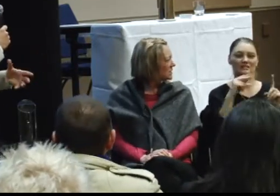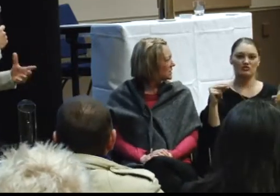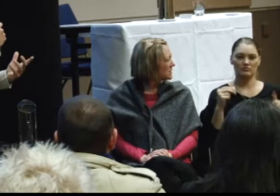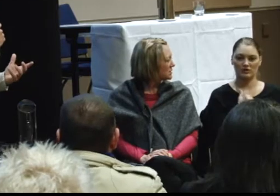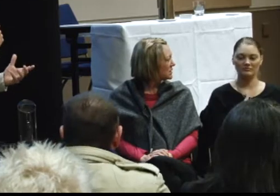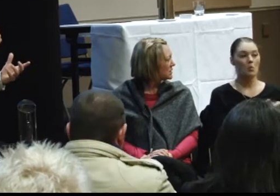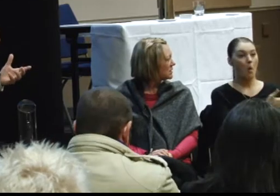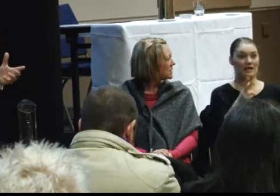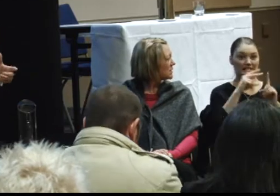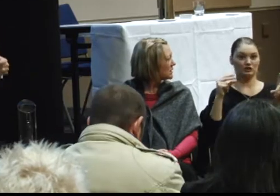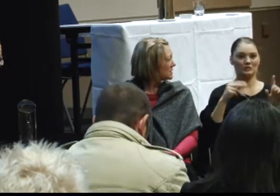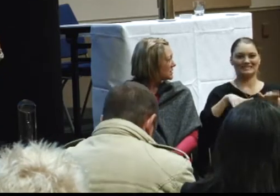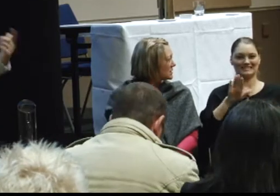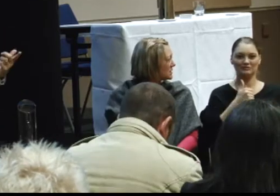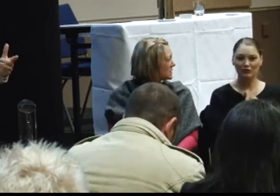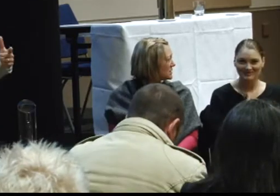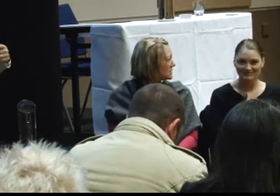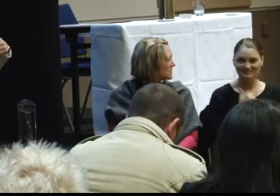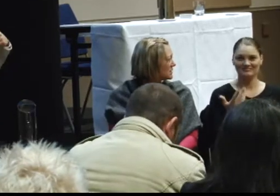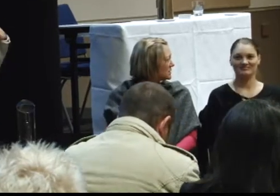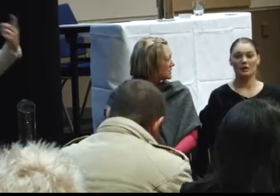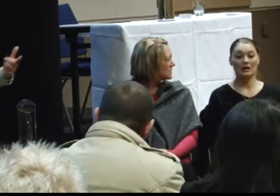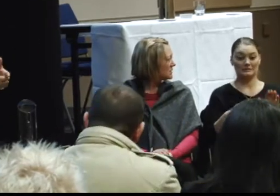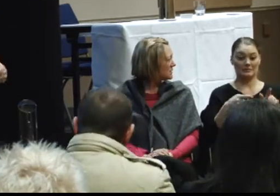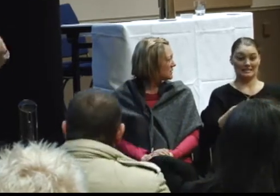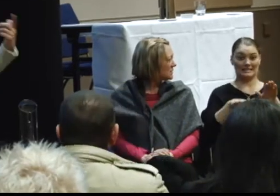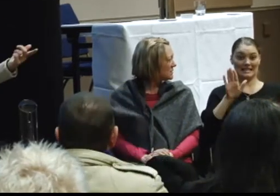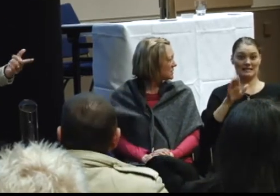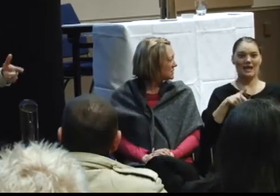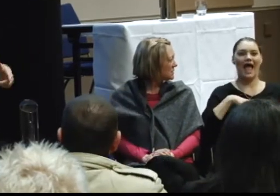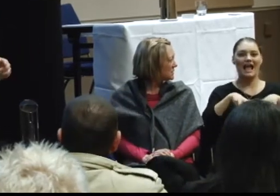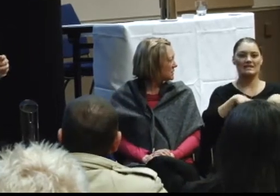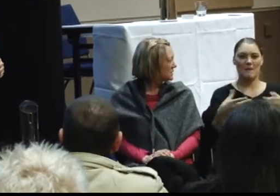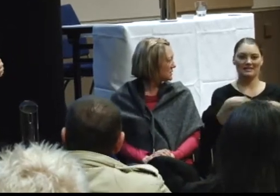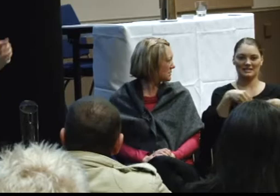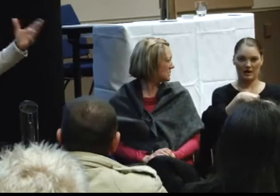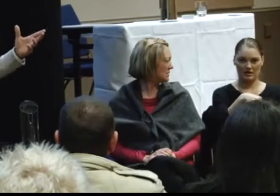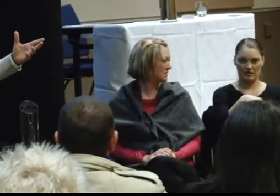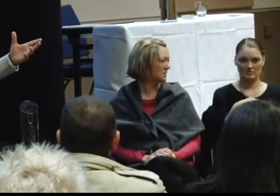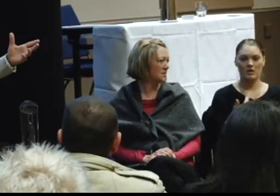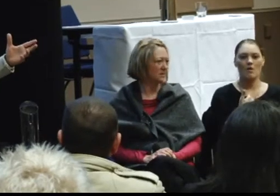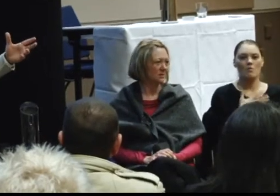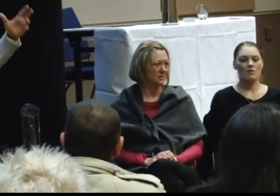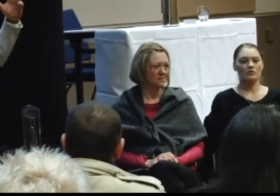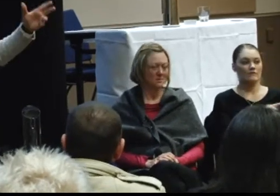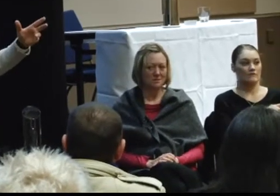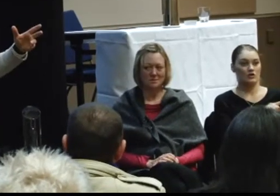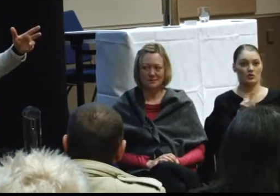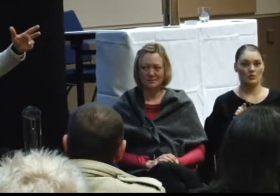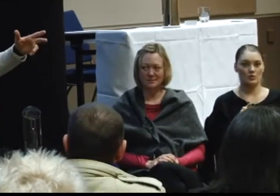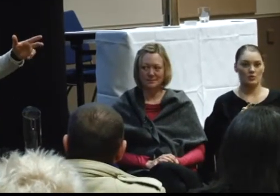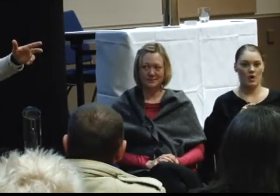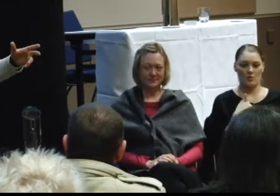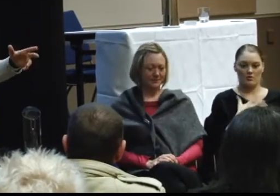teachers. We're all digital citizens, and being a citizen is being active and participating. And this morning, for me, it was really neat to go across to